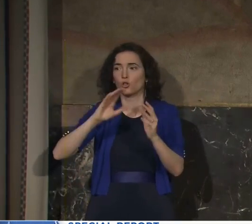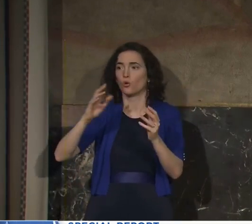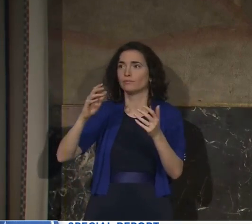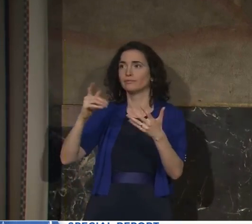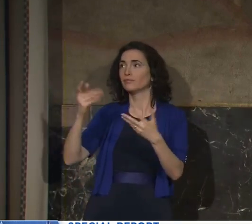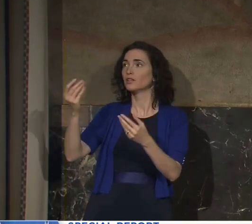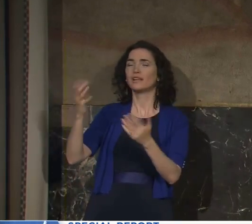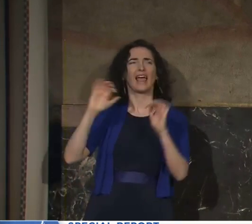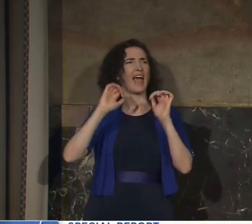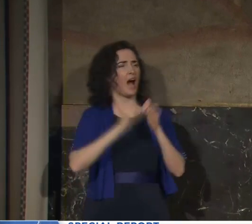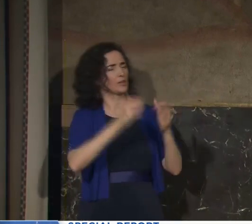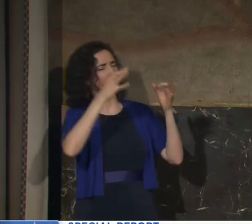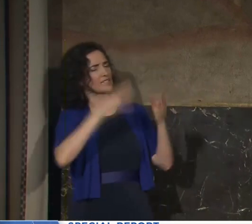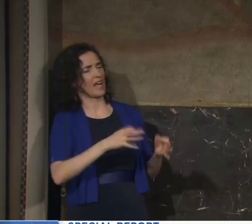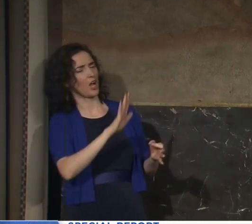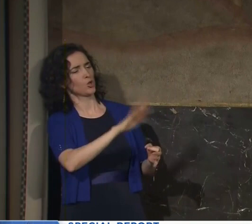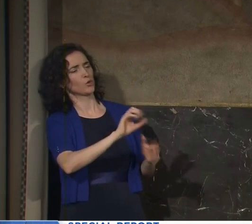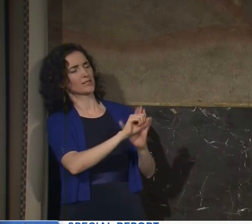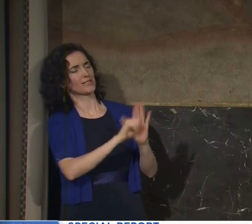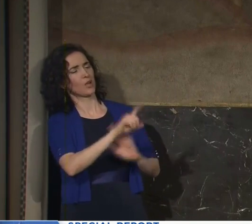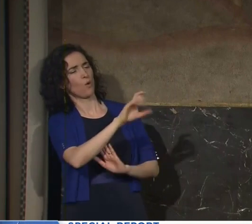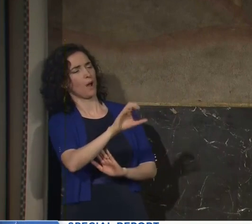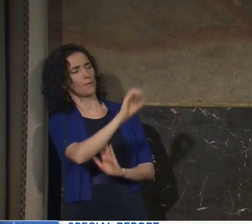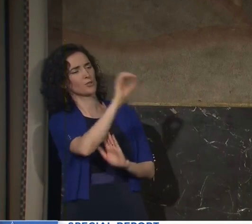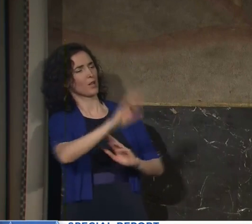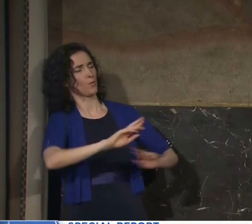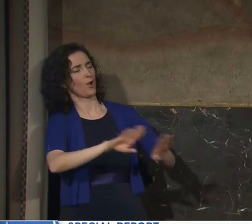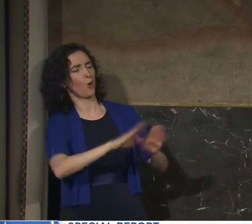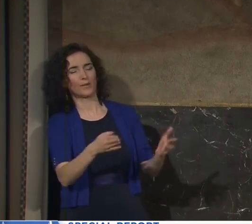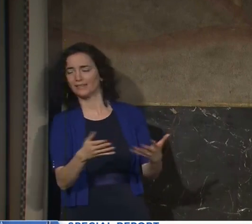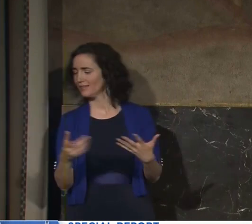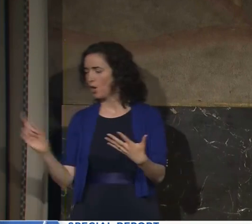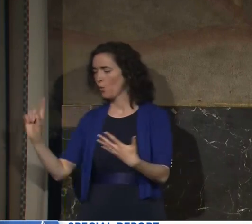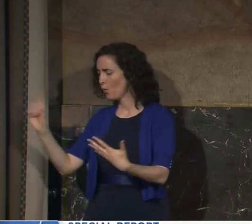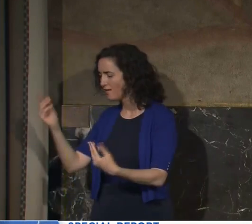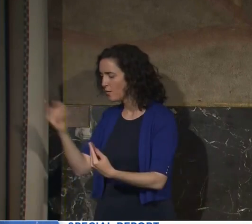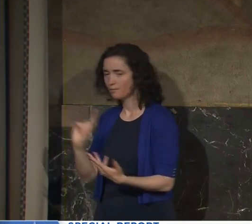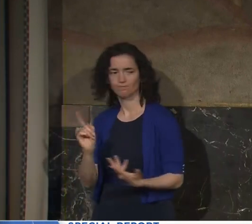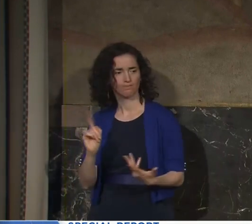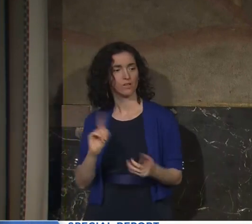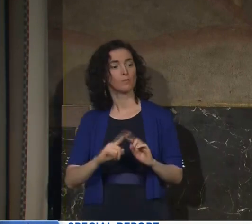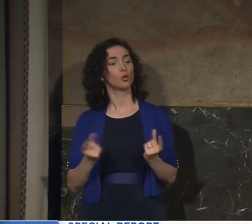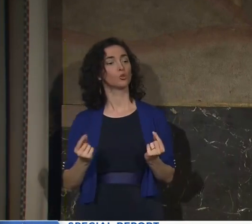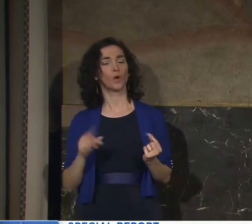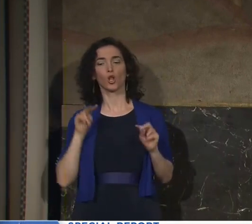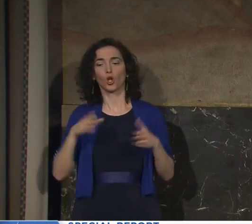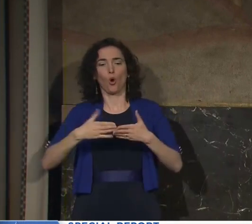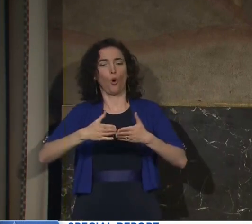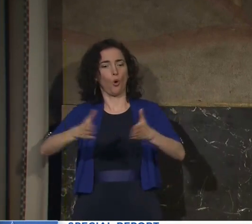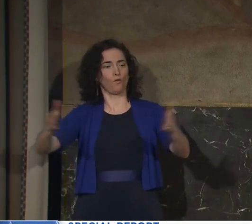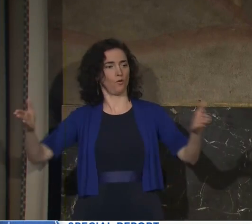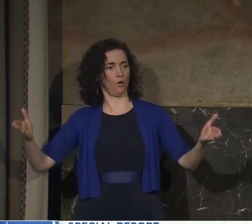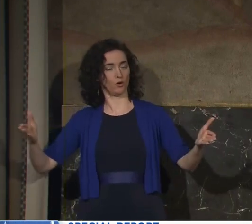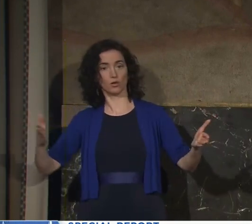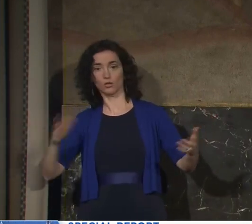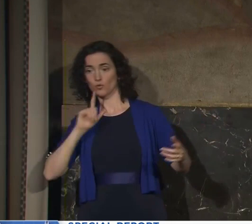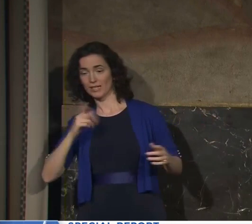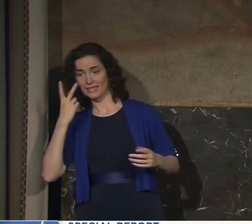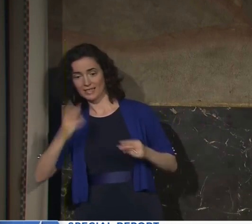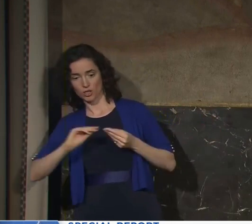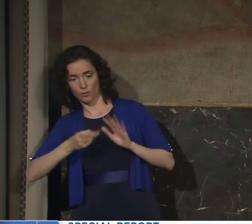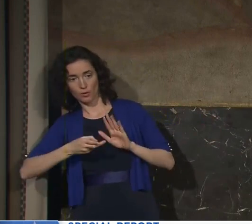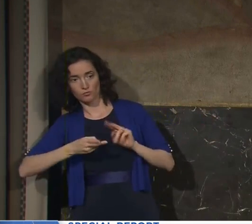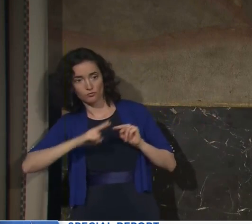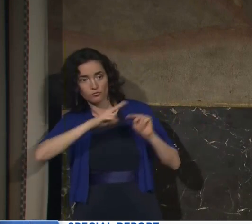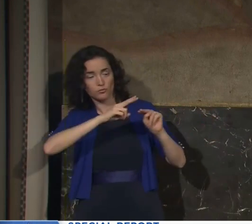your state is 100% ready to reopen. But what we need to look at is, overall, do we see the trends in the right direction? Do we think